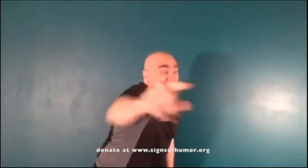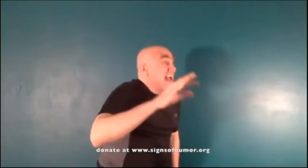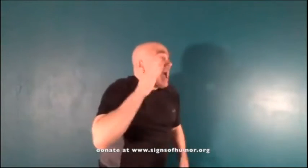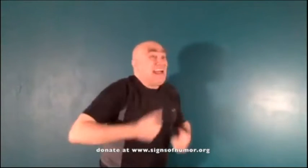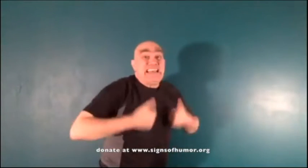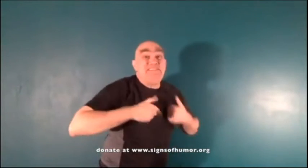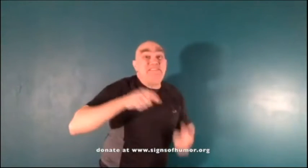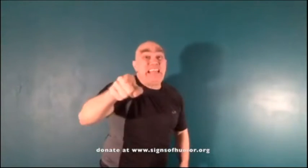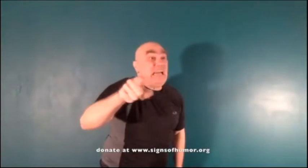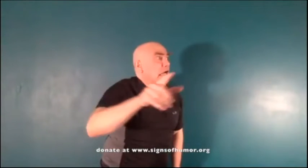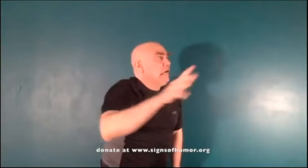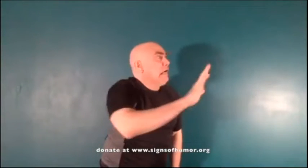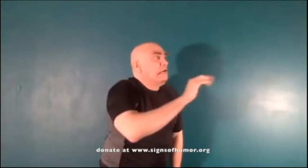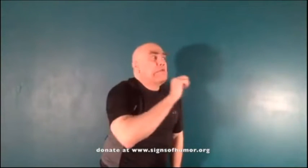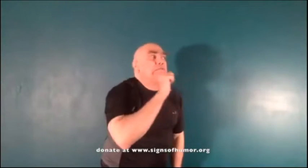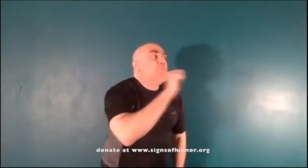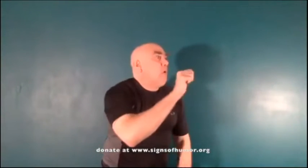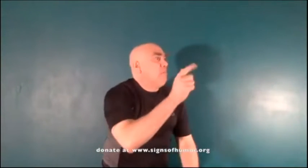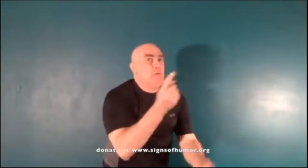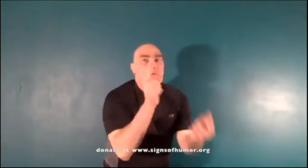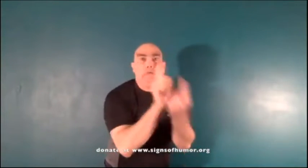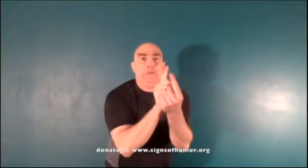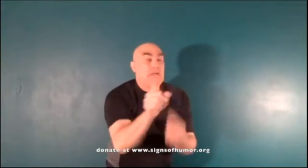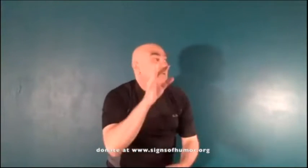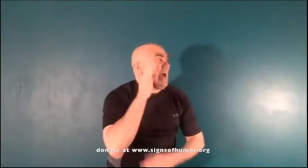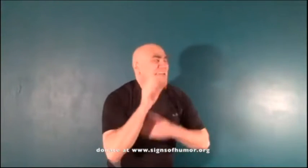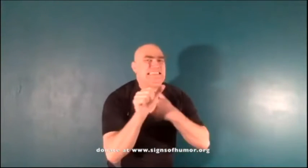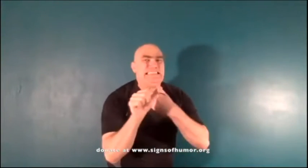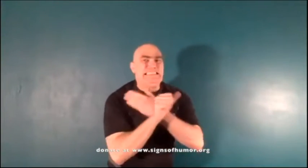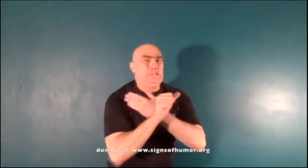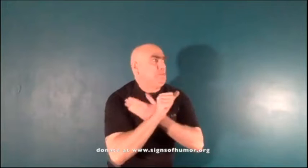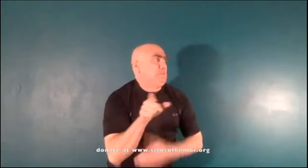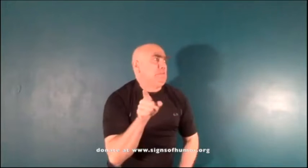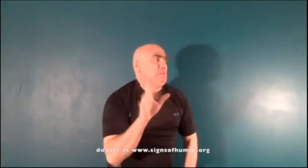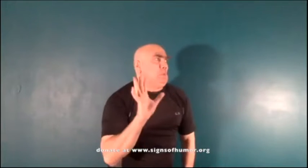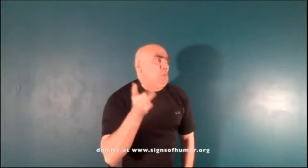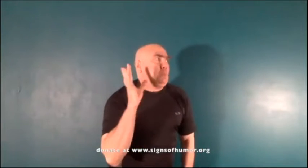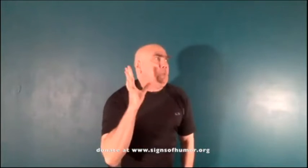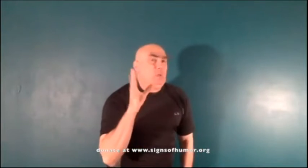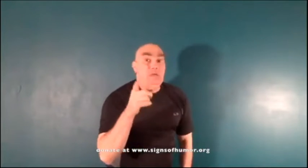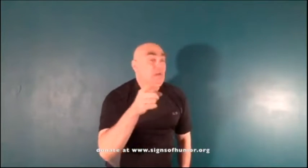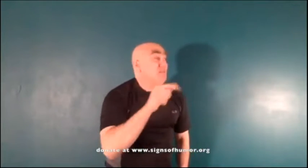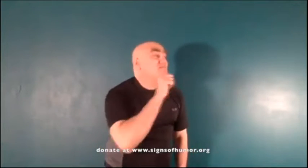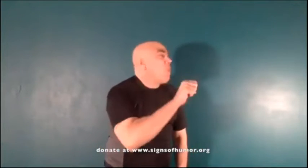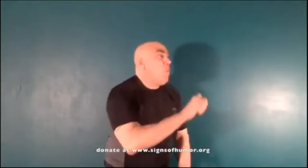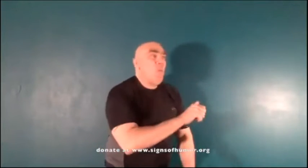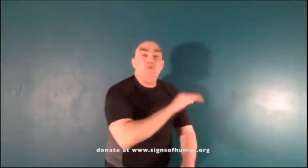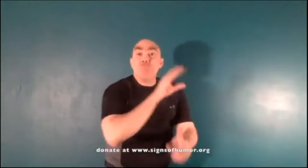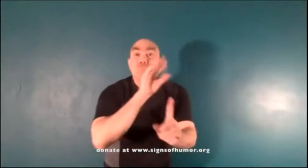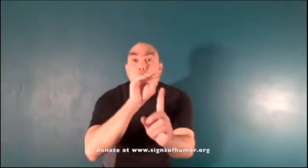when a cat's across the street pointing at you with their little paw. But they would always warn this new cat to stay away from